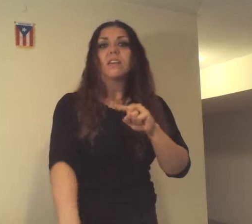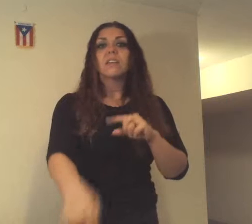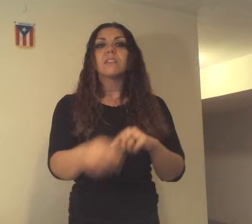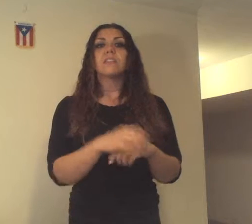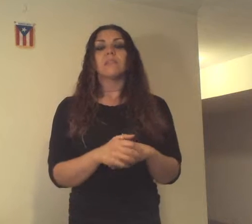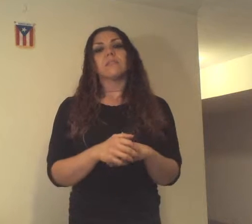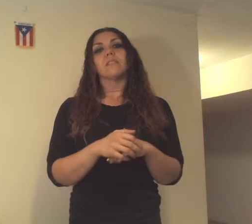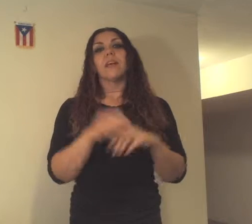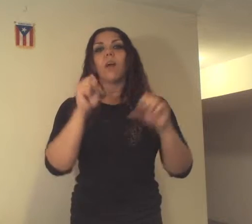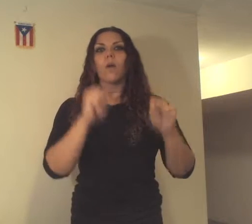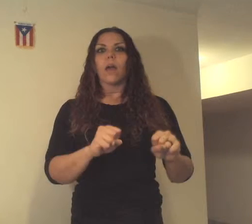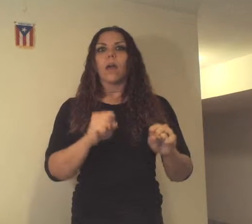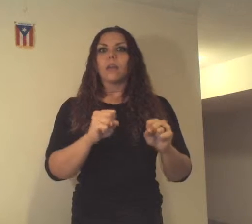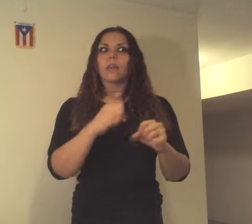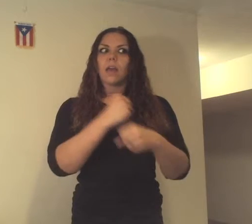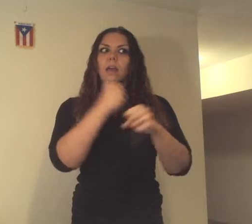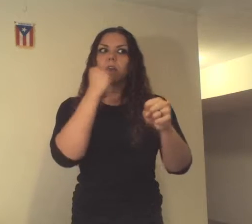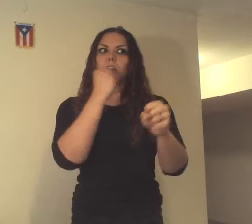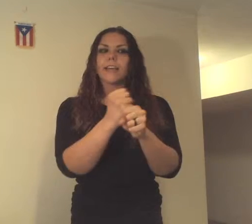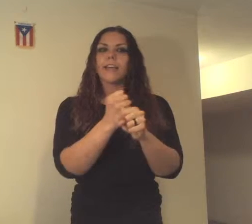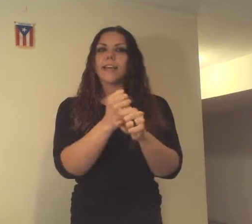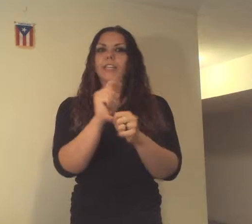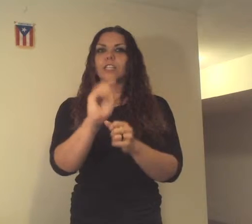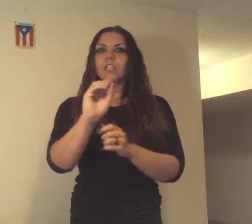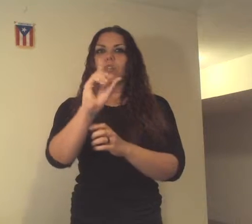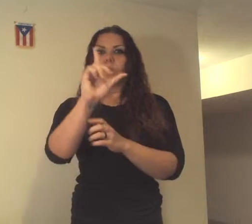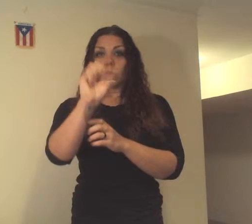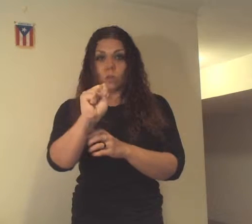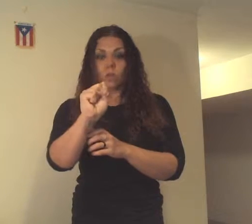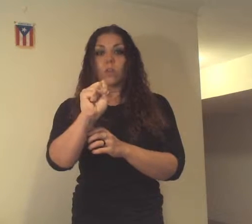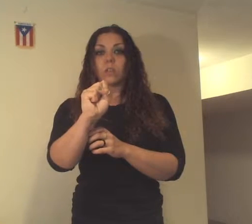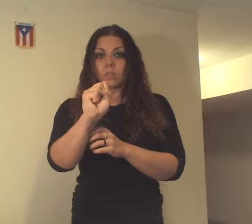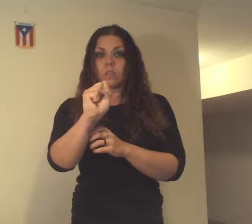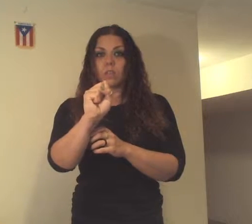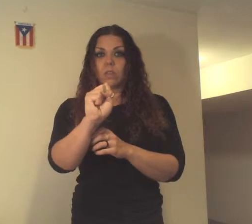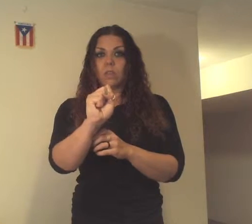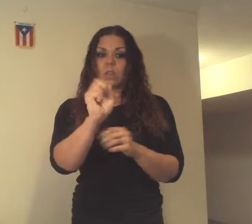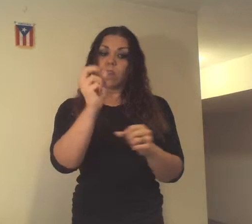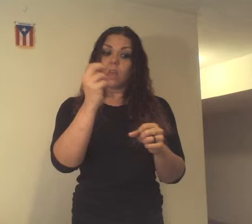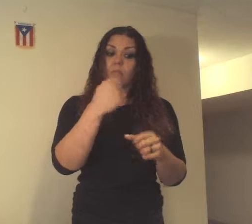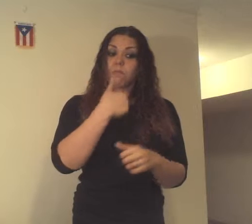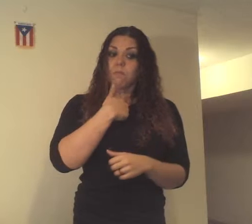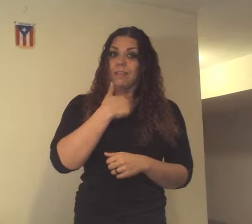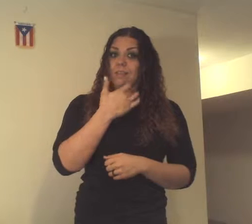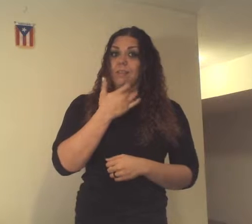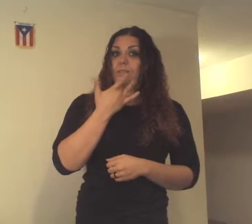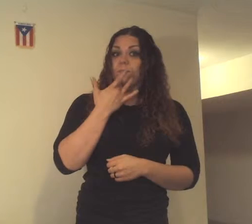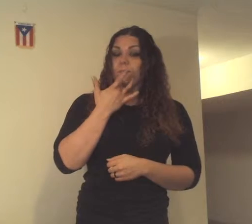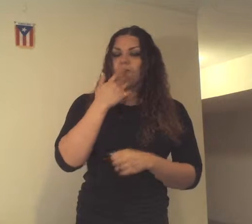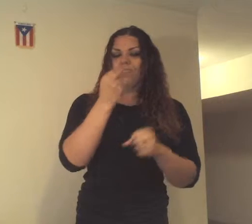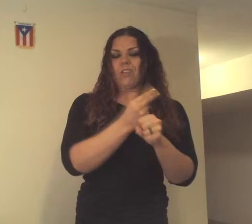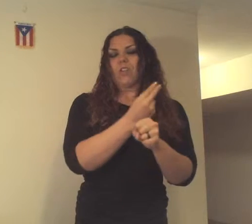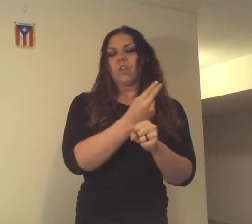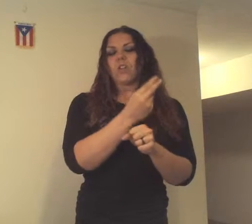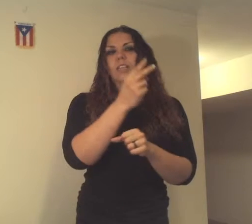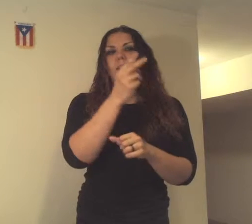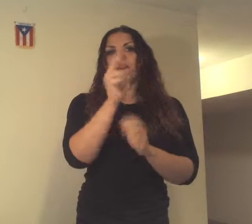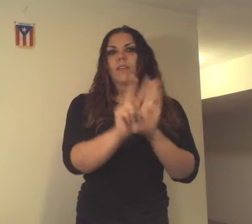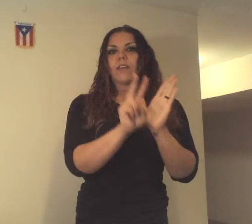so, and one of the tools I like personally is using video. So I was inspired by a friend, this is Alan